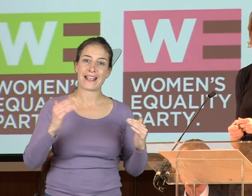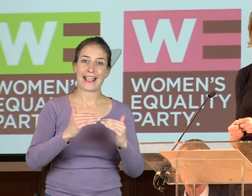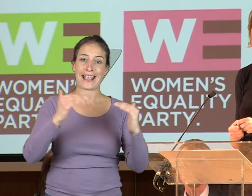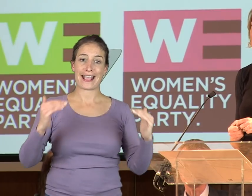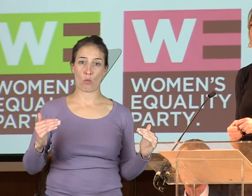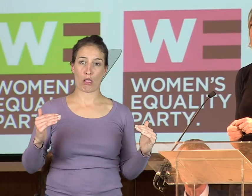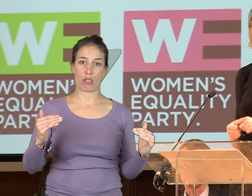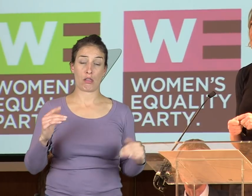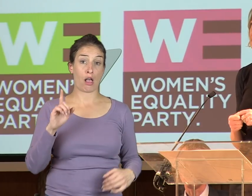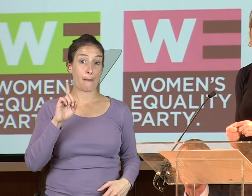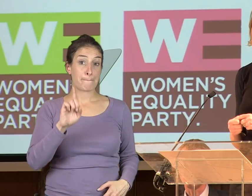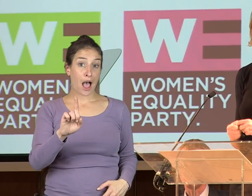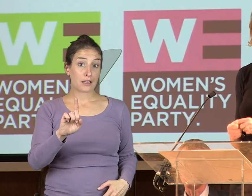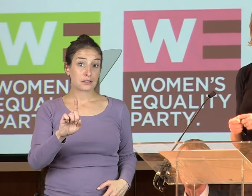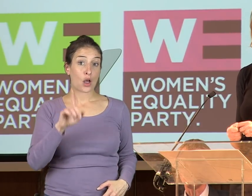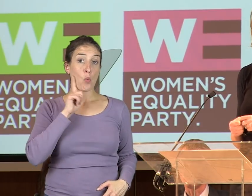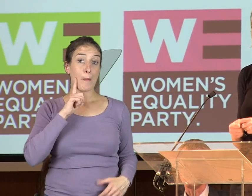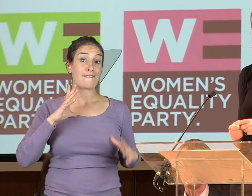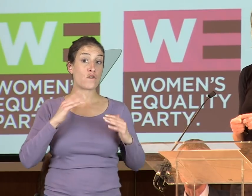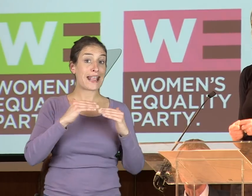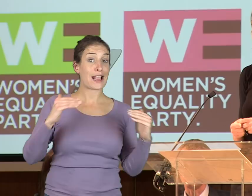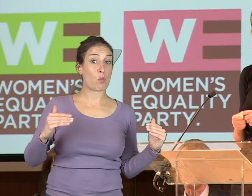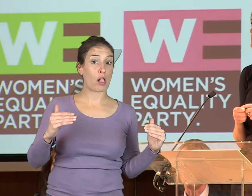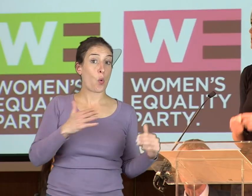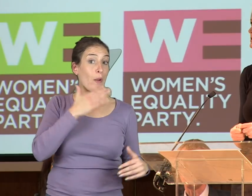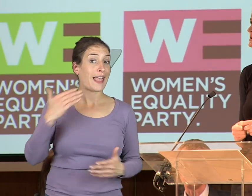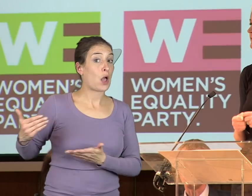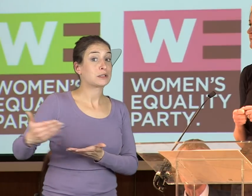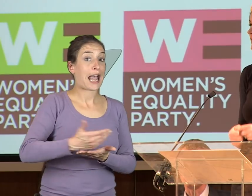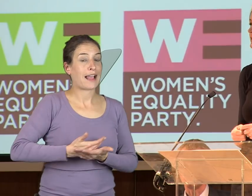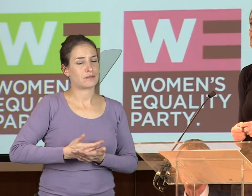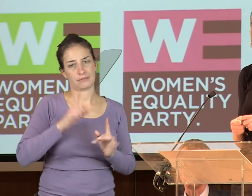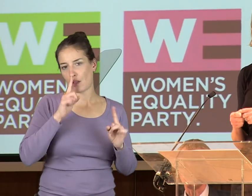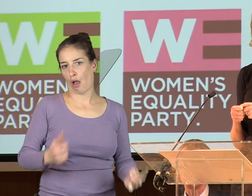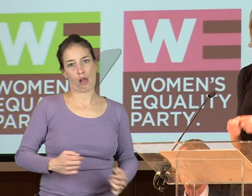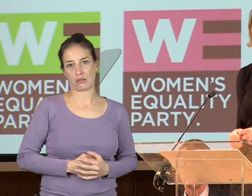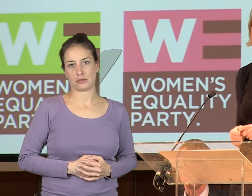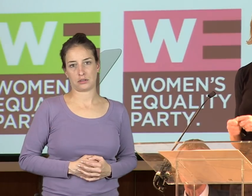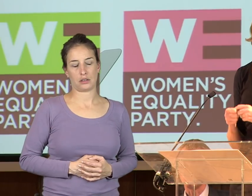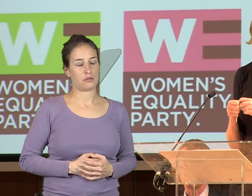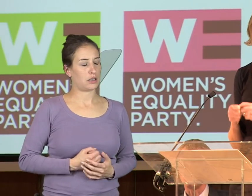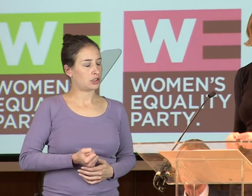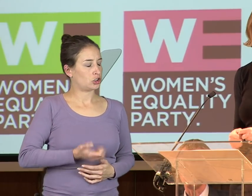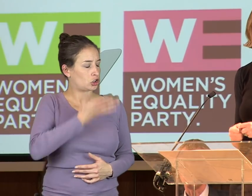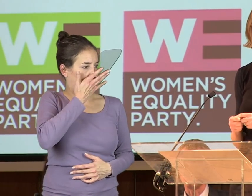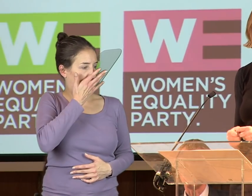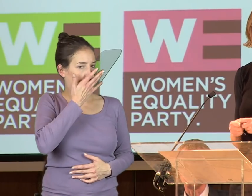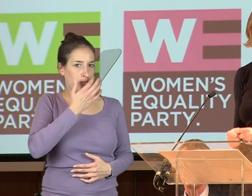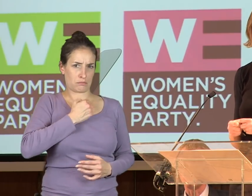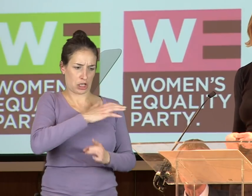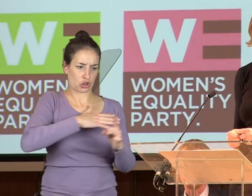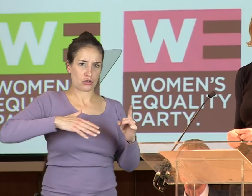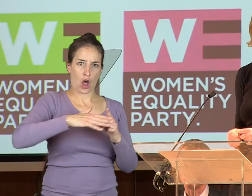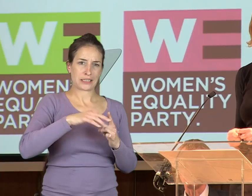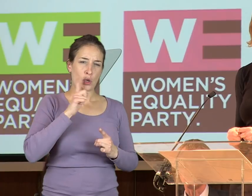safe. It is a stain on our society that women are murdered, violated, assaulted, and oppressed because